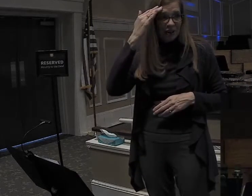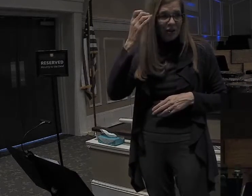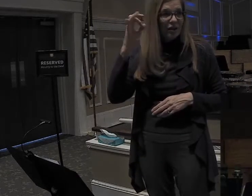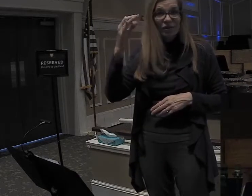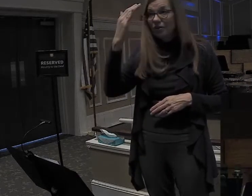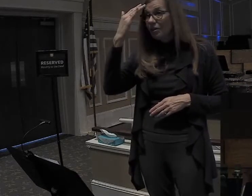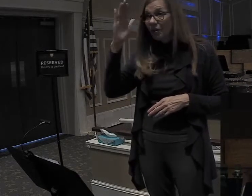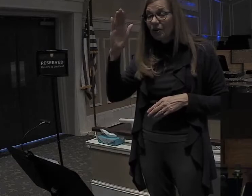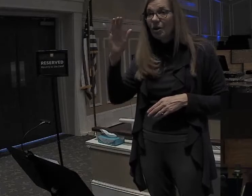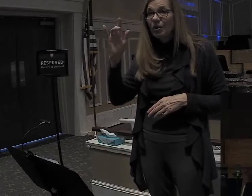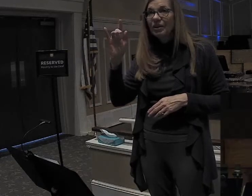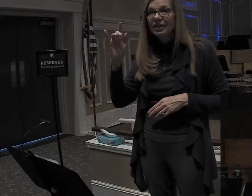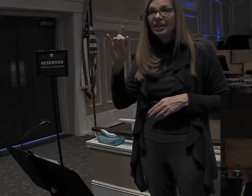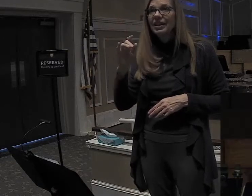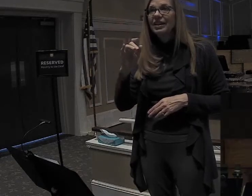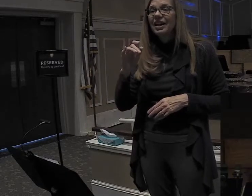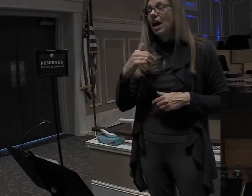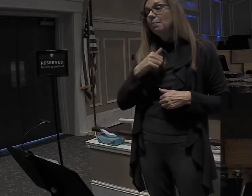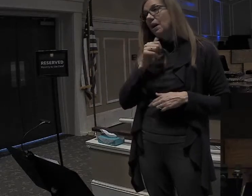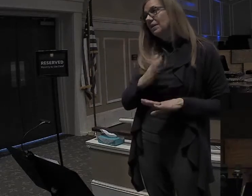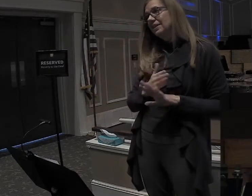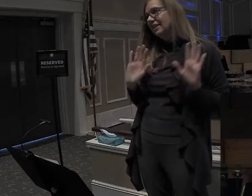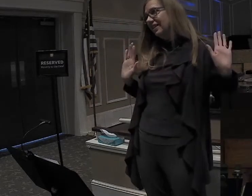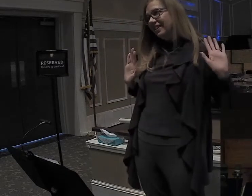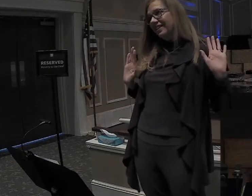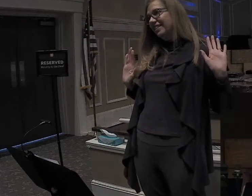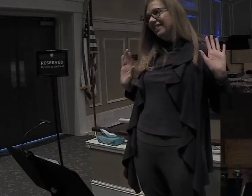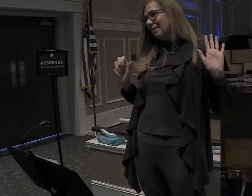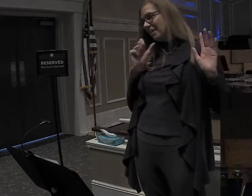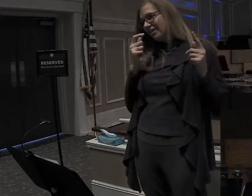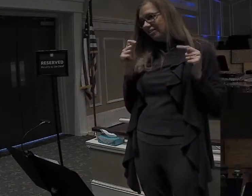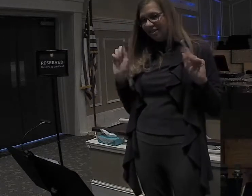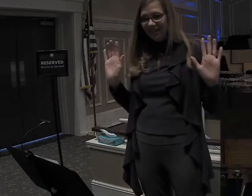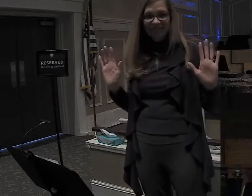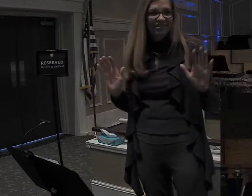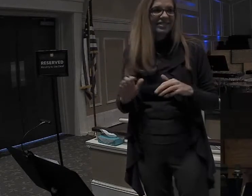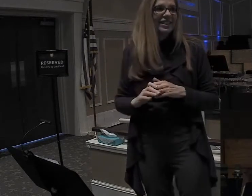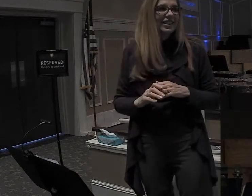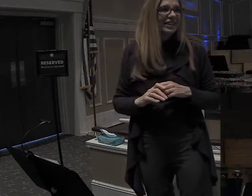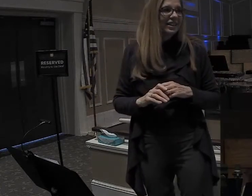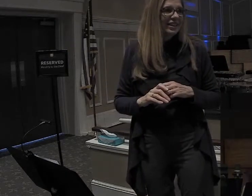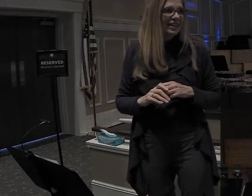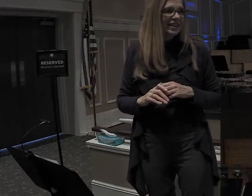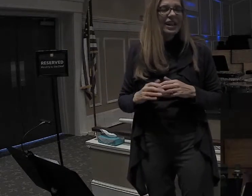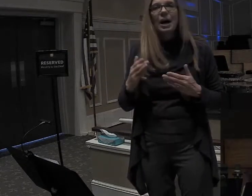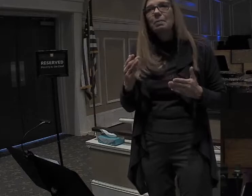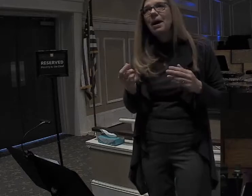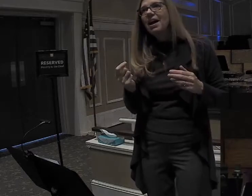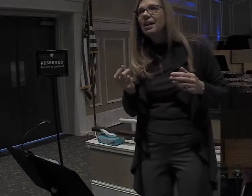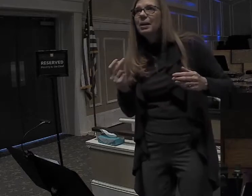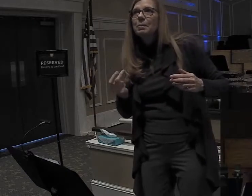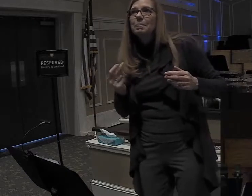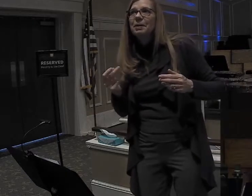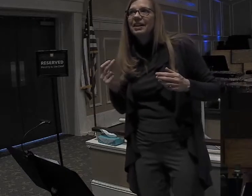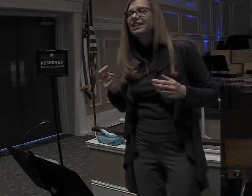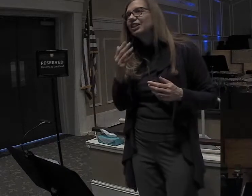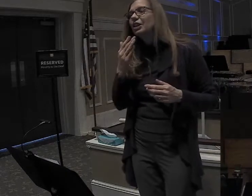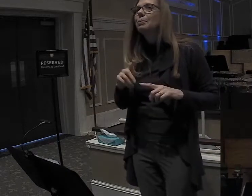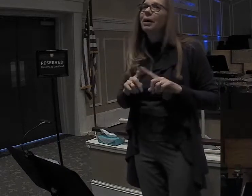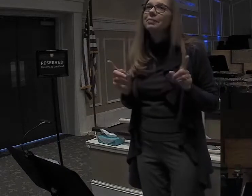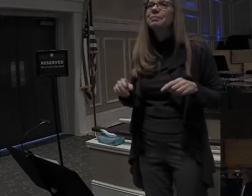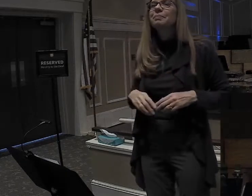home. Don't just listen. I'm not going to sing it. I'm not going to try. I might get a little jingle as I get going because it's too good.